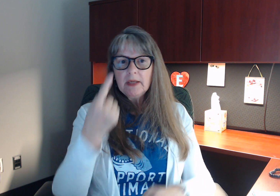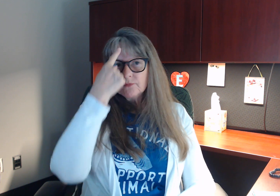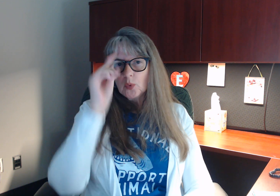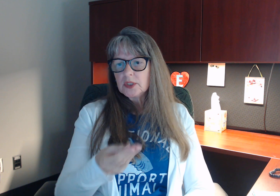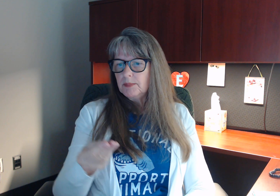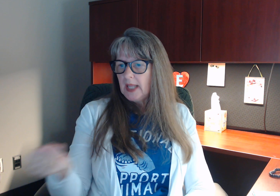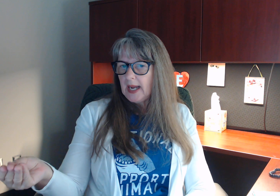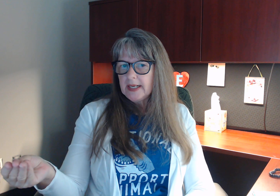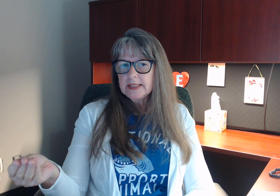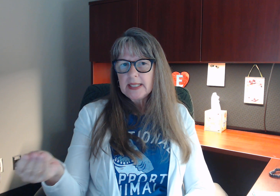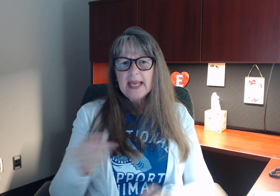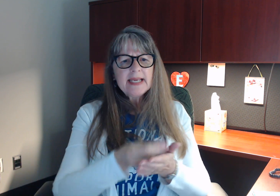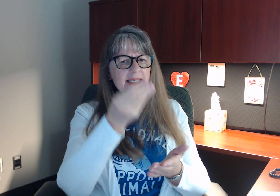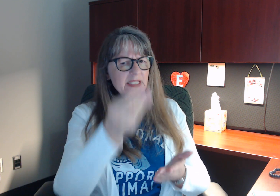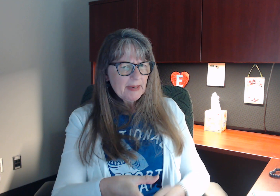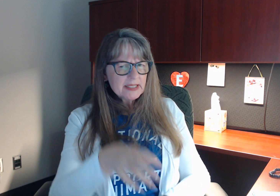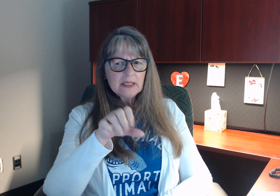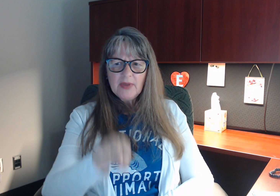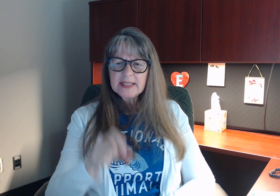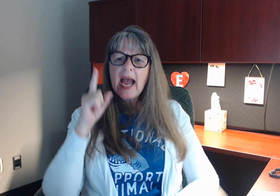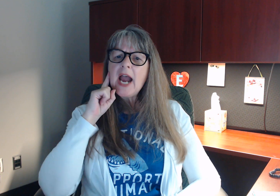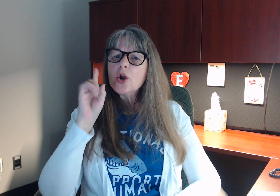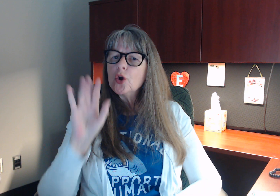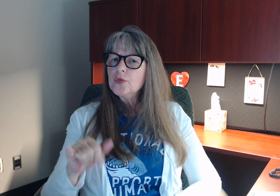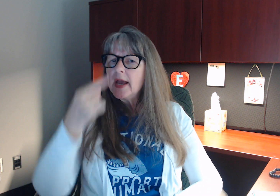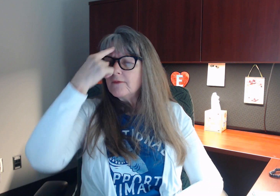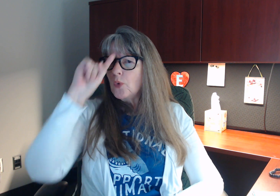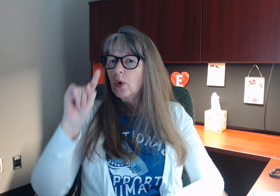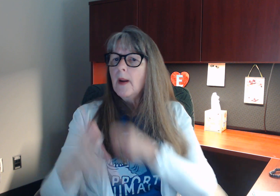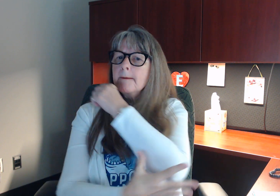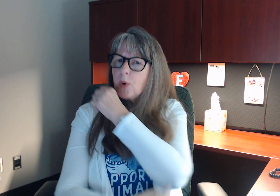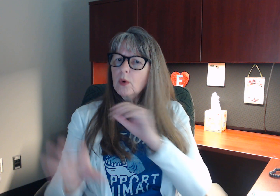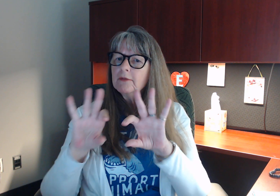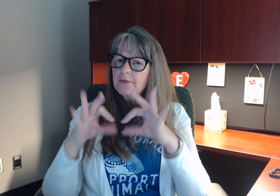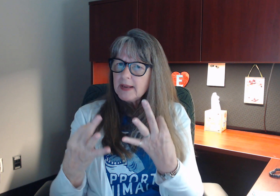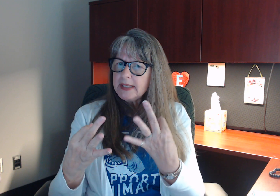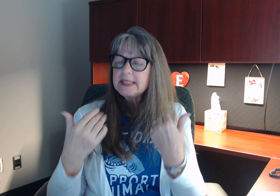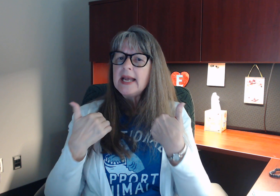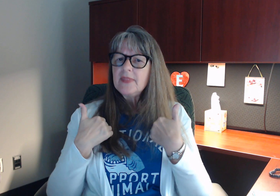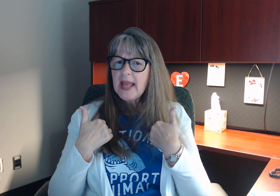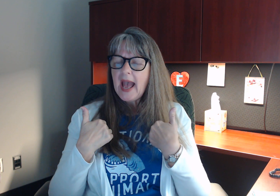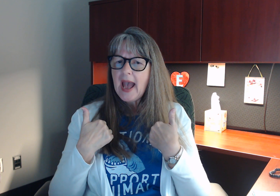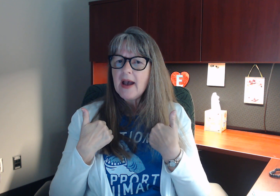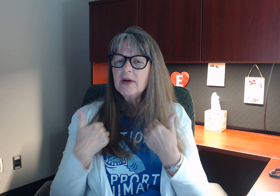for supplies. It's expensive. Yes, I heard that for poor families, they have